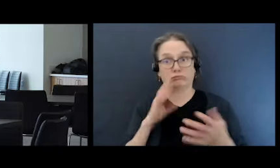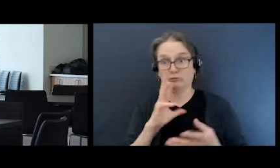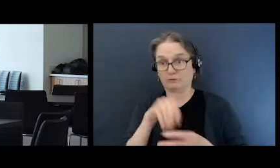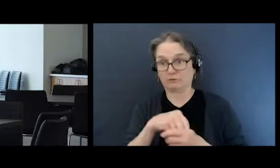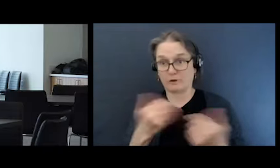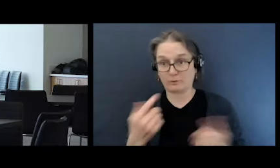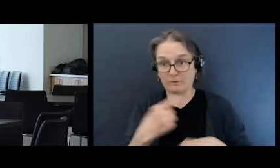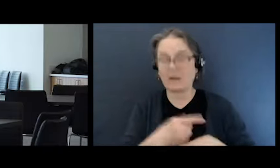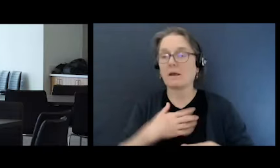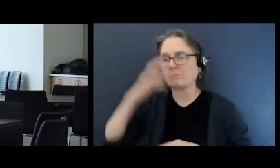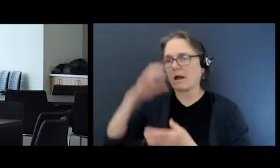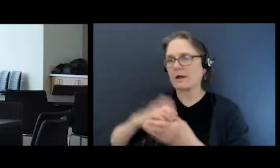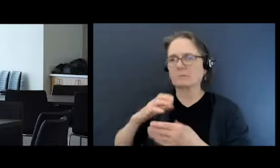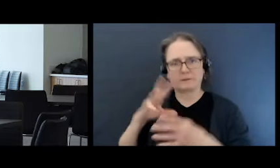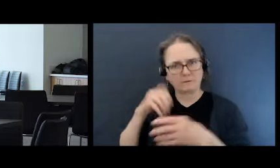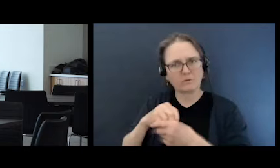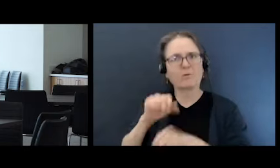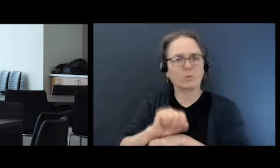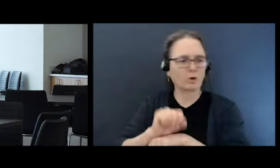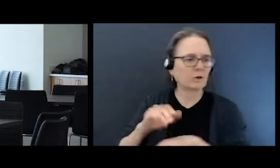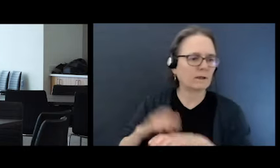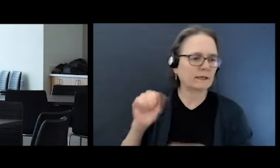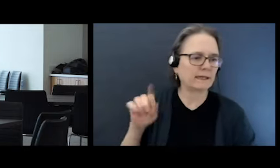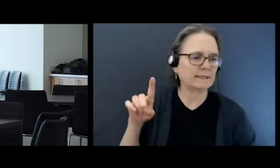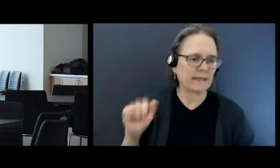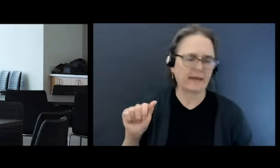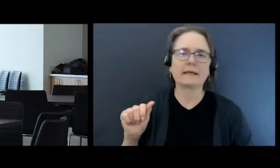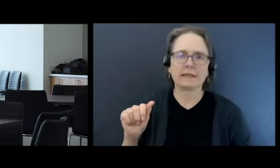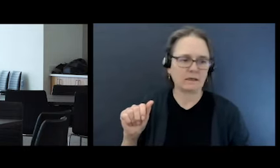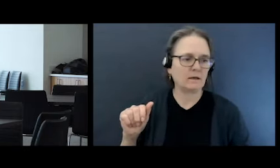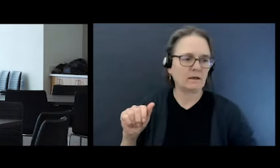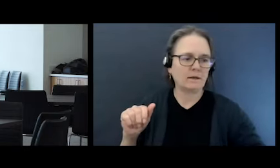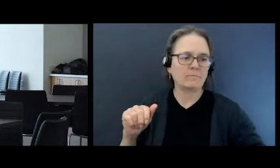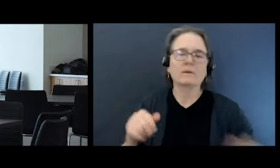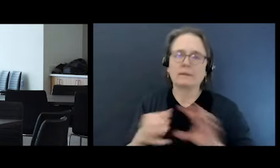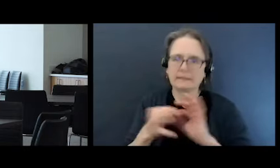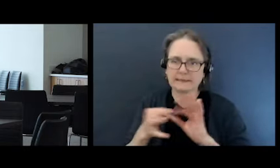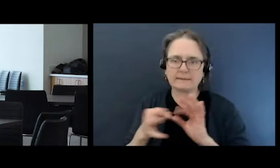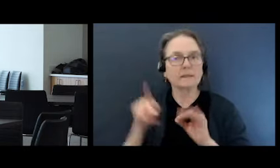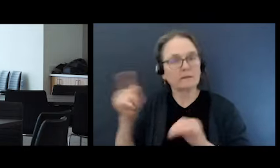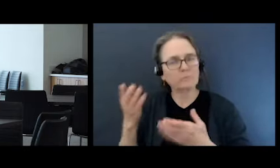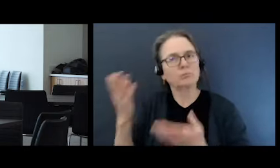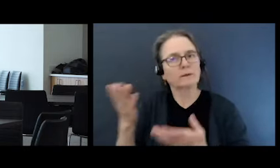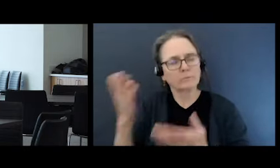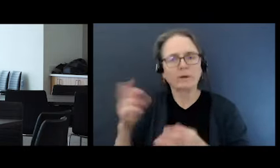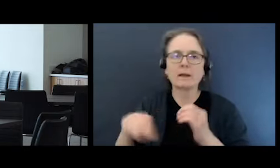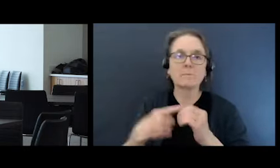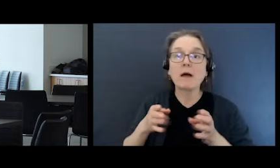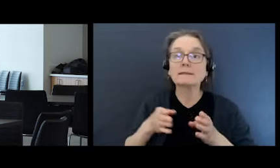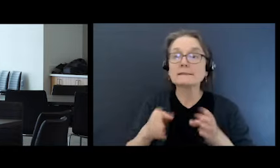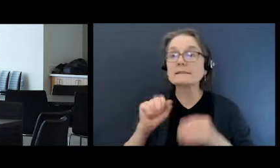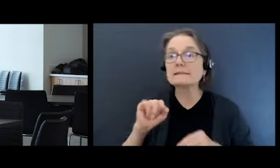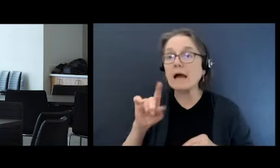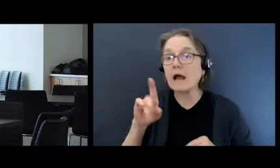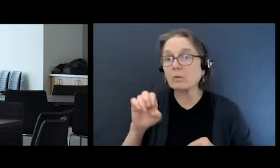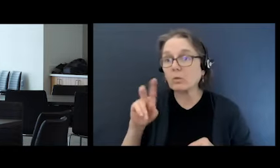him putting in painstakingly data about broken sidewalks and barriers and so on, and I think there's just a lot of opportunity here at